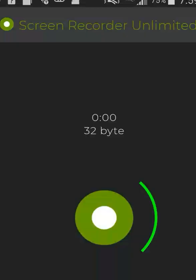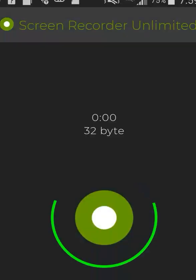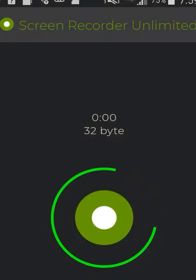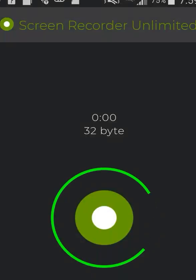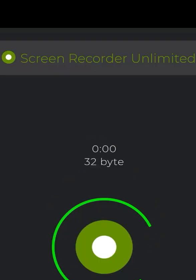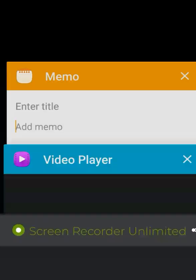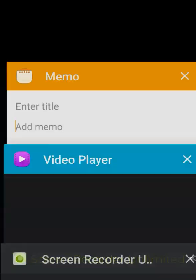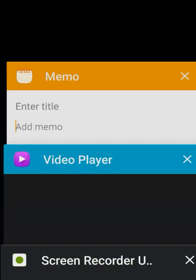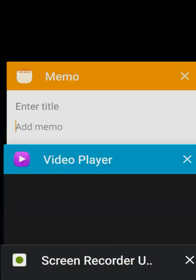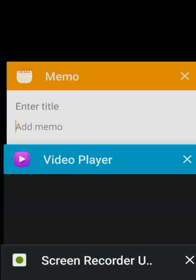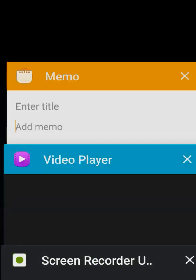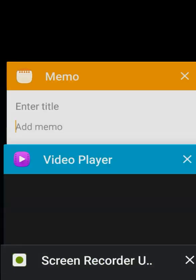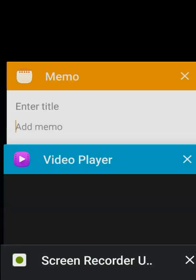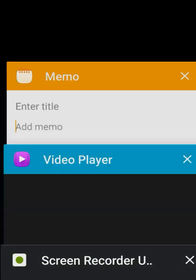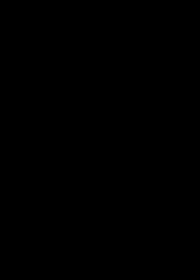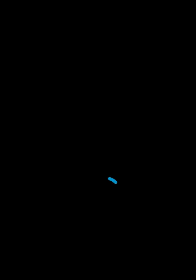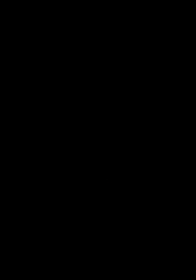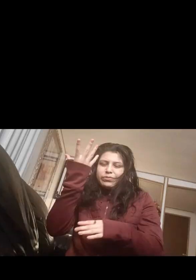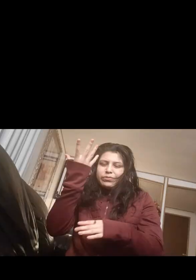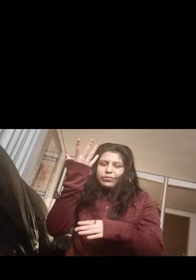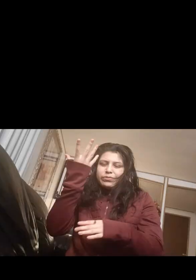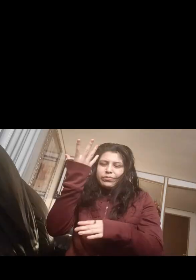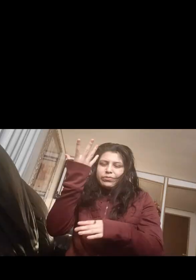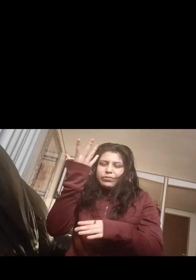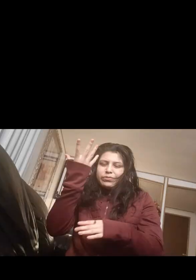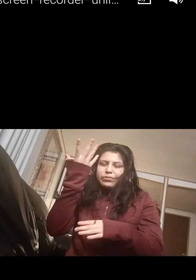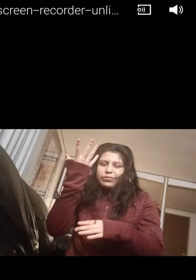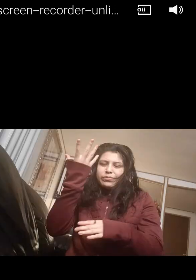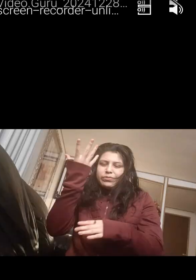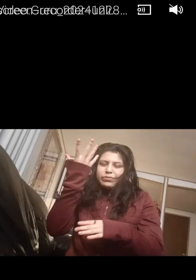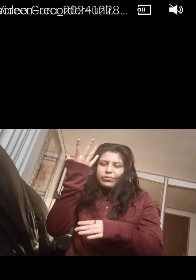this is without any prior